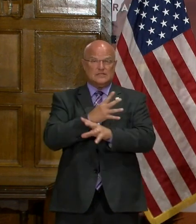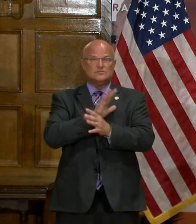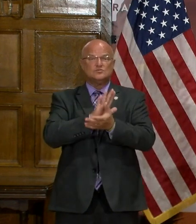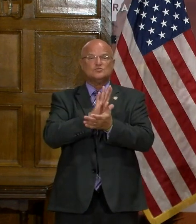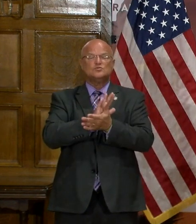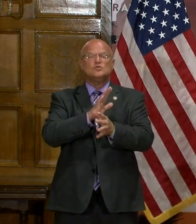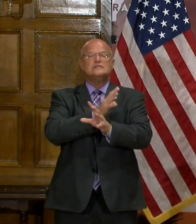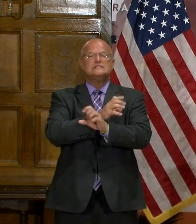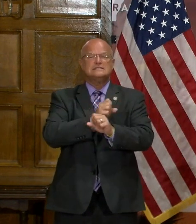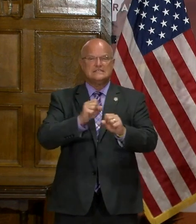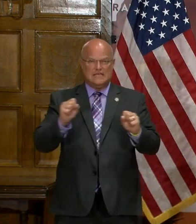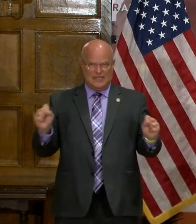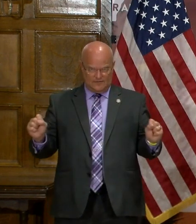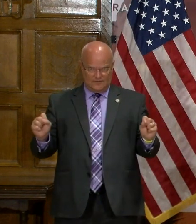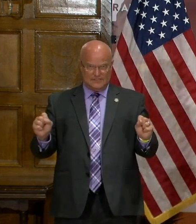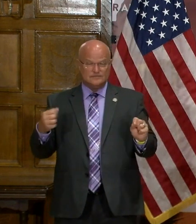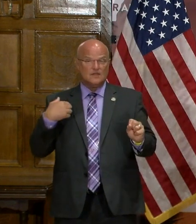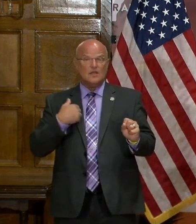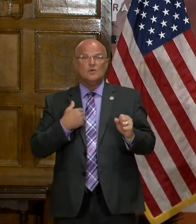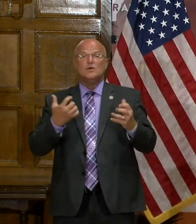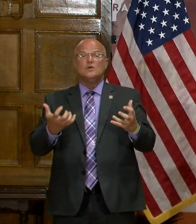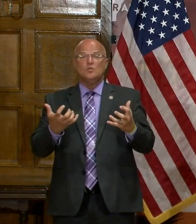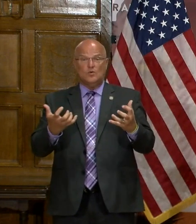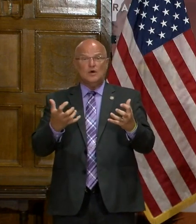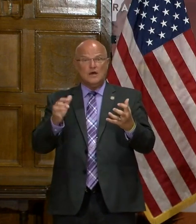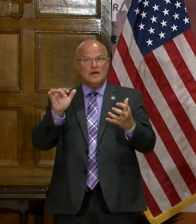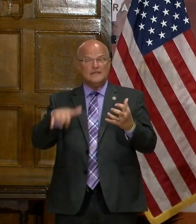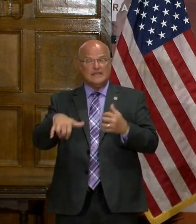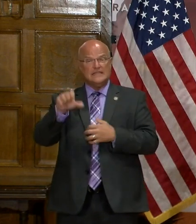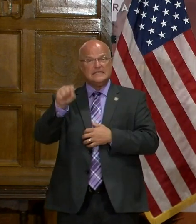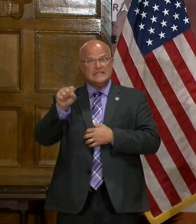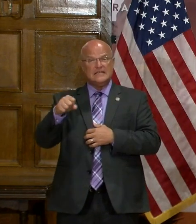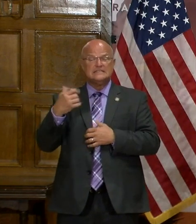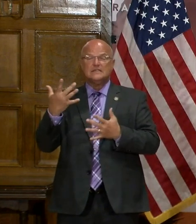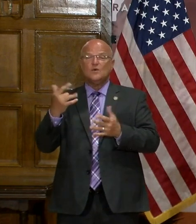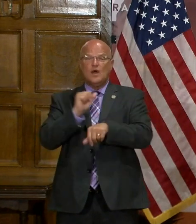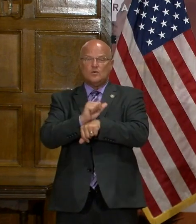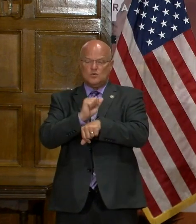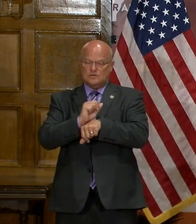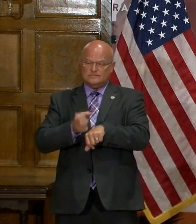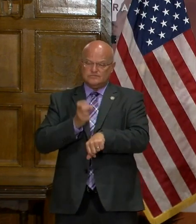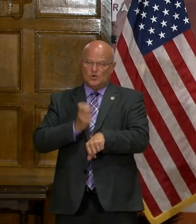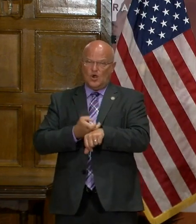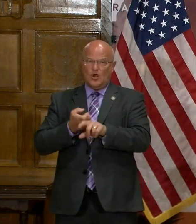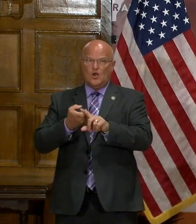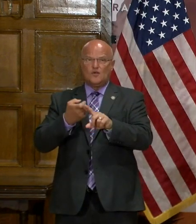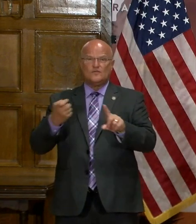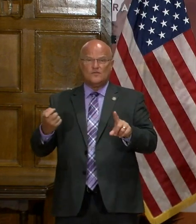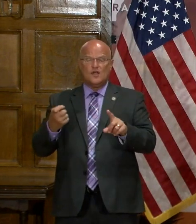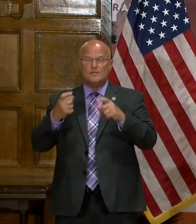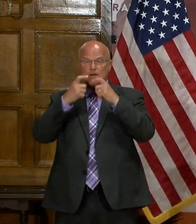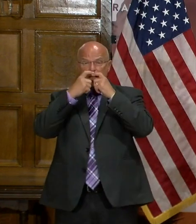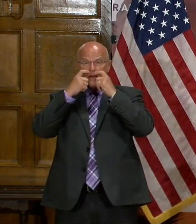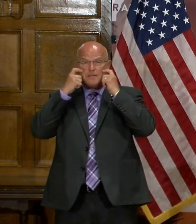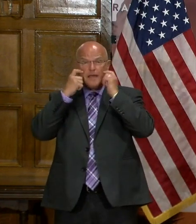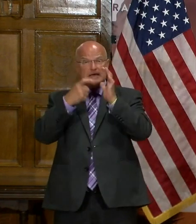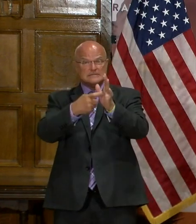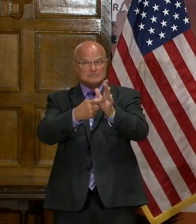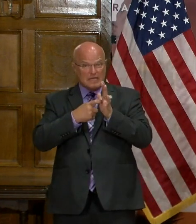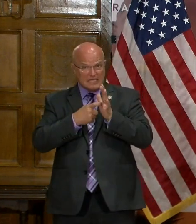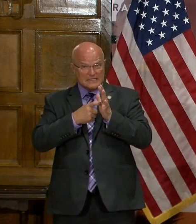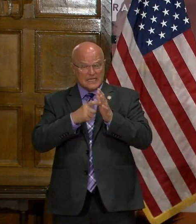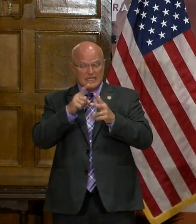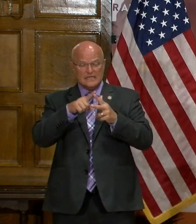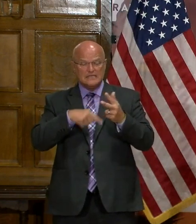safely. And we do want to be able to do that, and that's why we're working very hard from a mask mandate